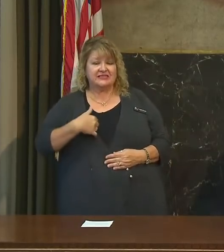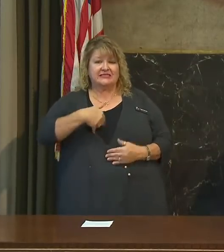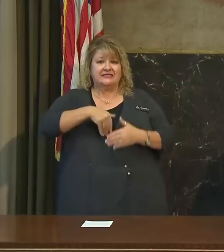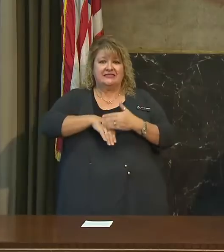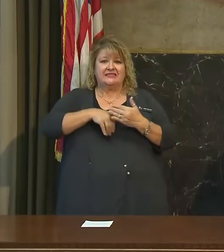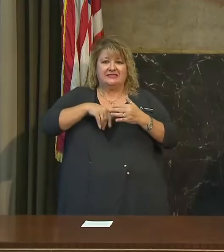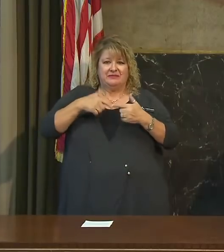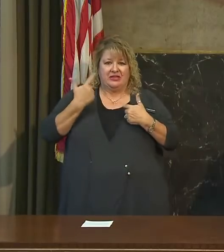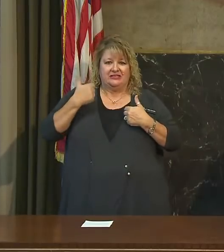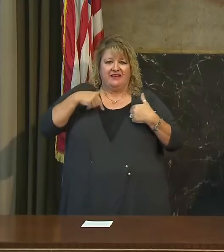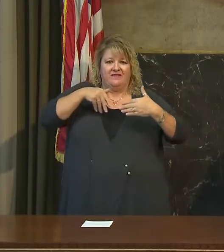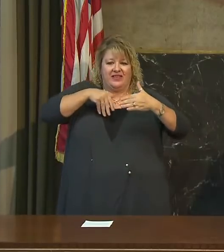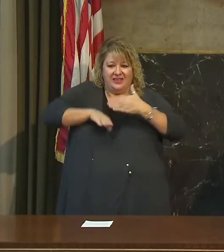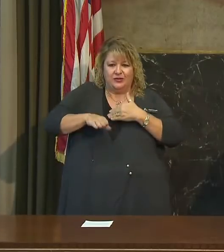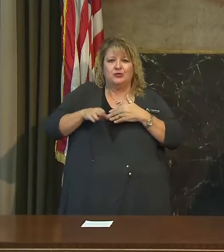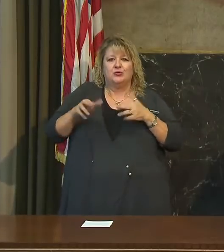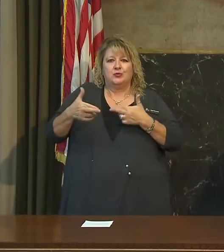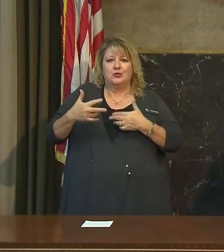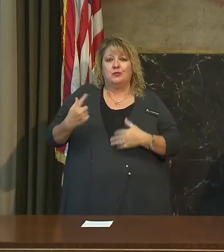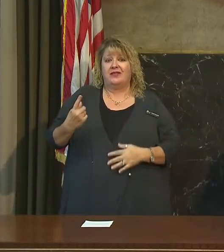into this room today in a mask.